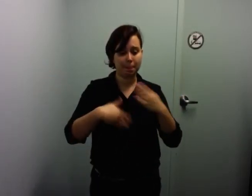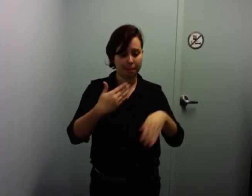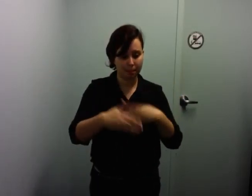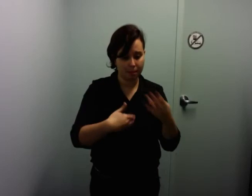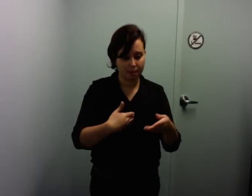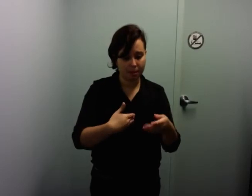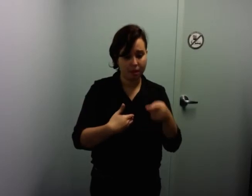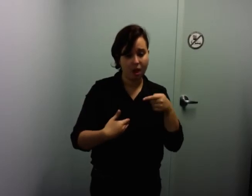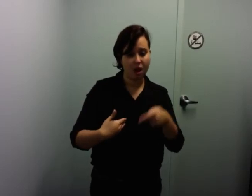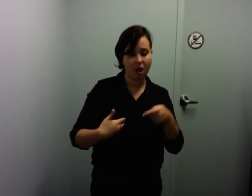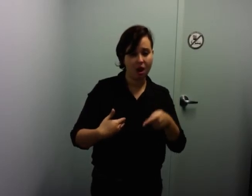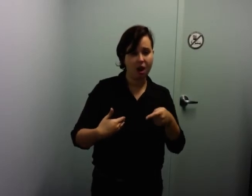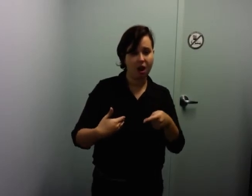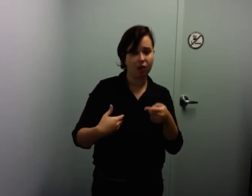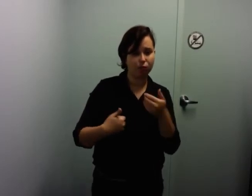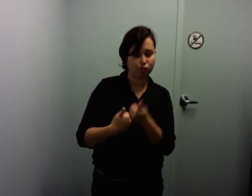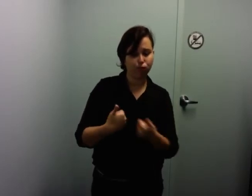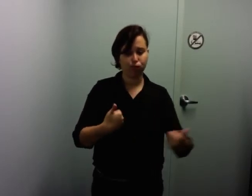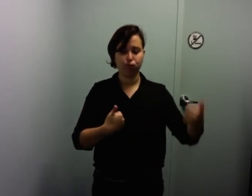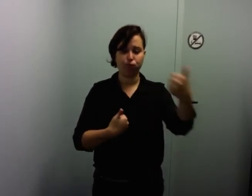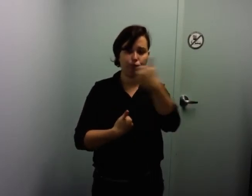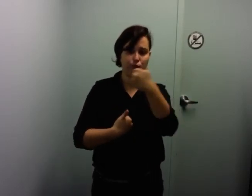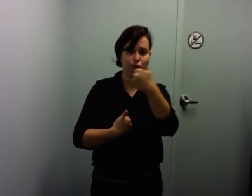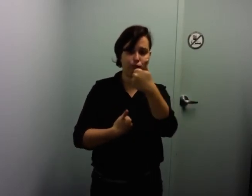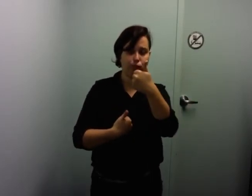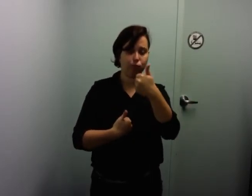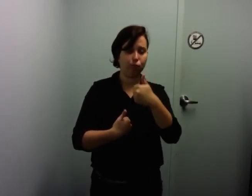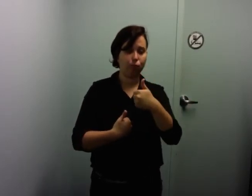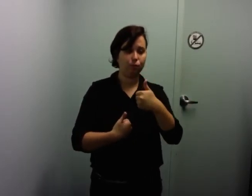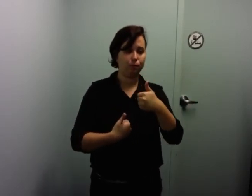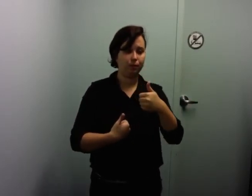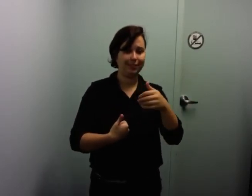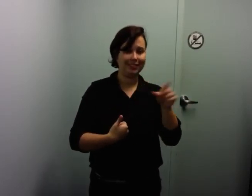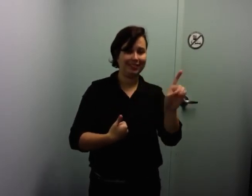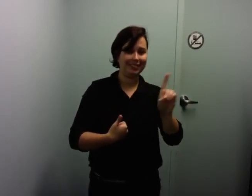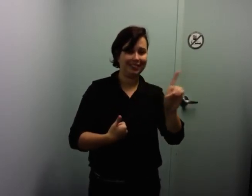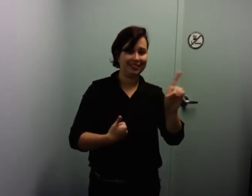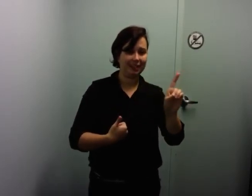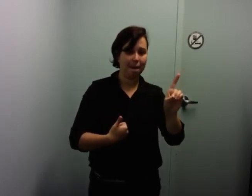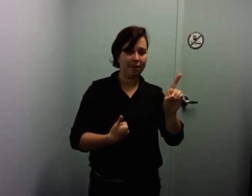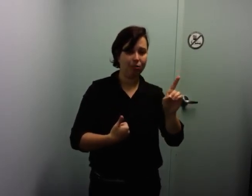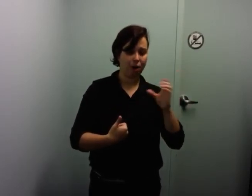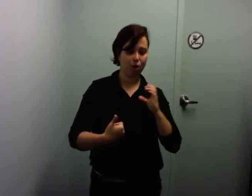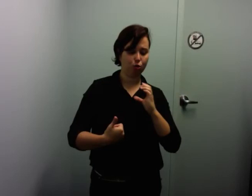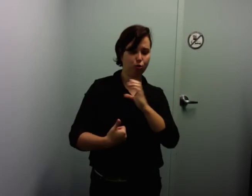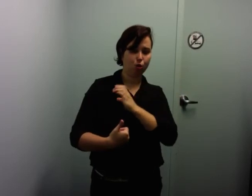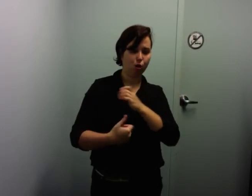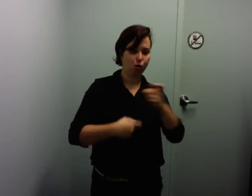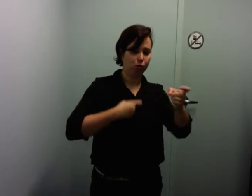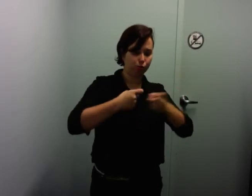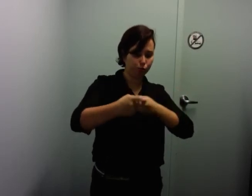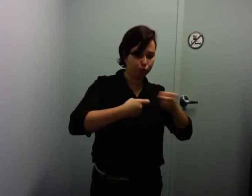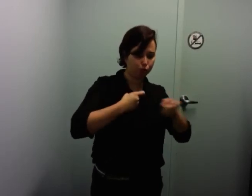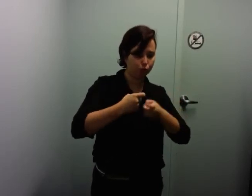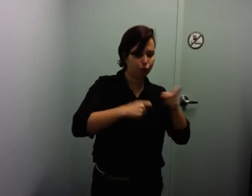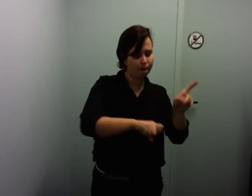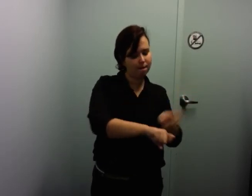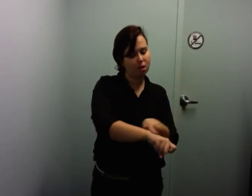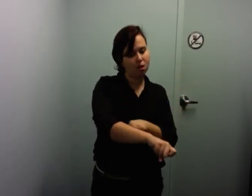dominance, the Democrats have controlled Congress, or had controlled Congress, for a rather long period of time. The last stretch was some